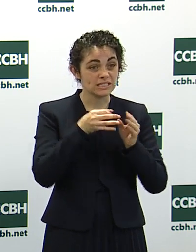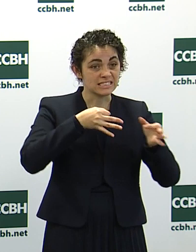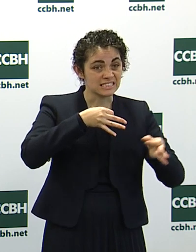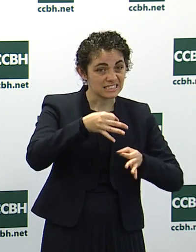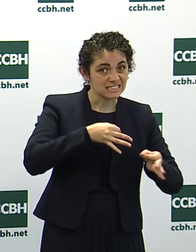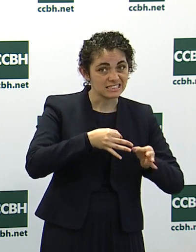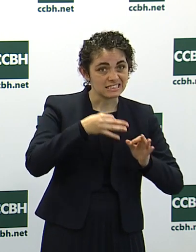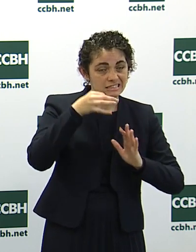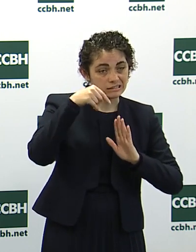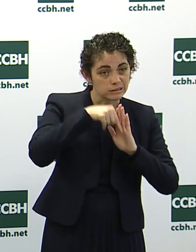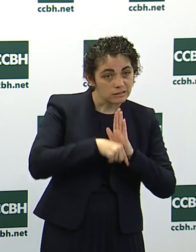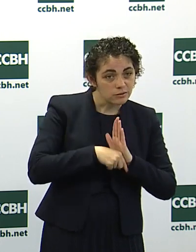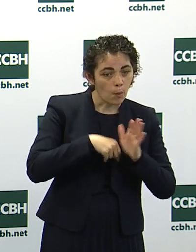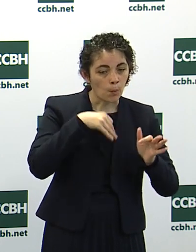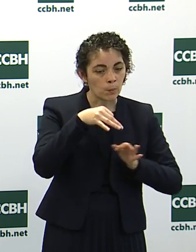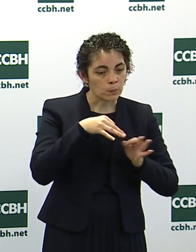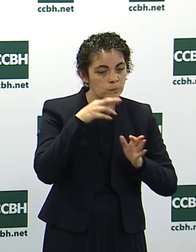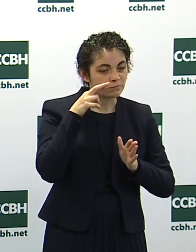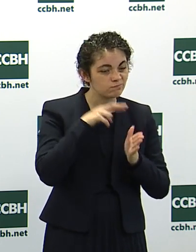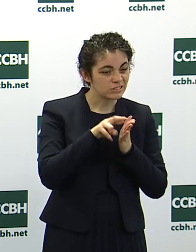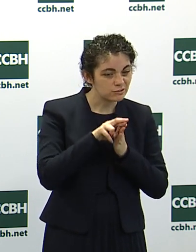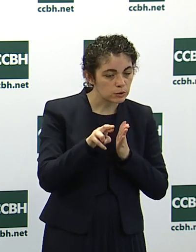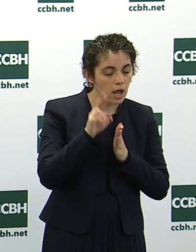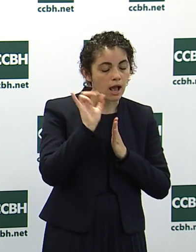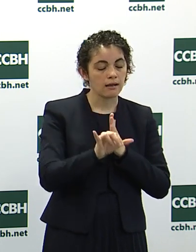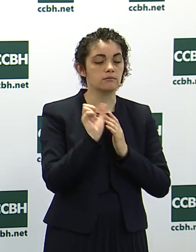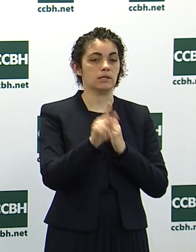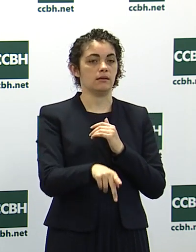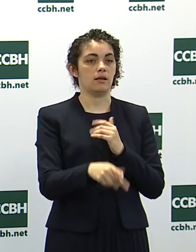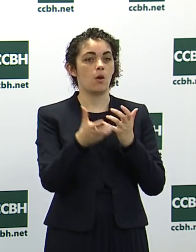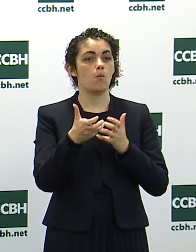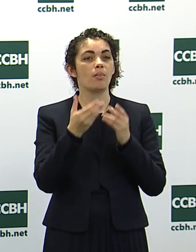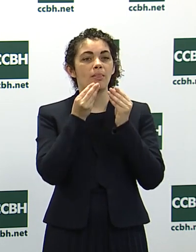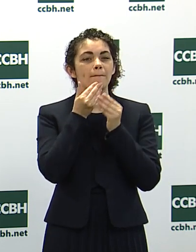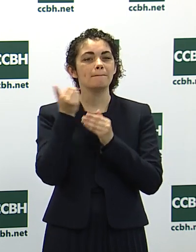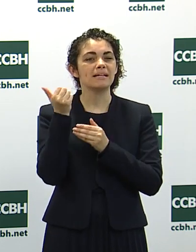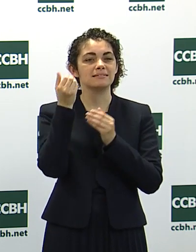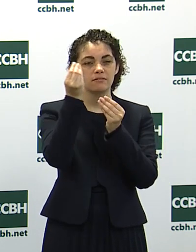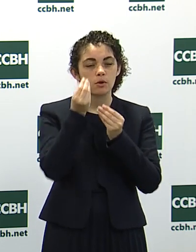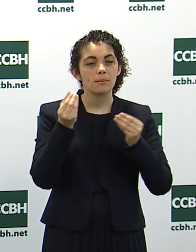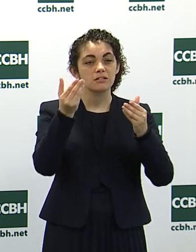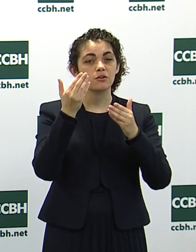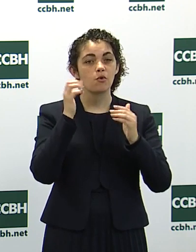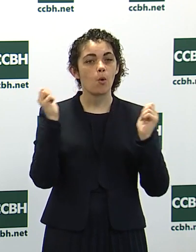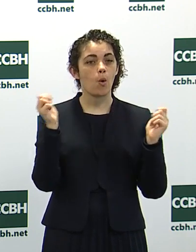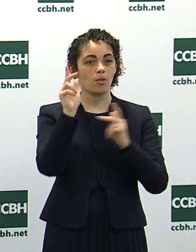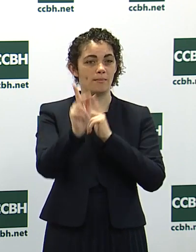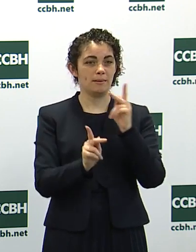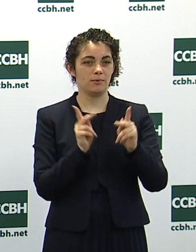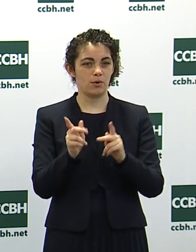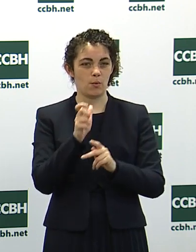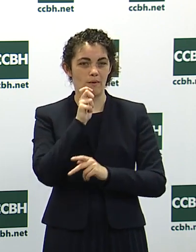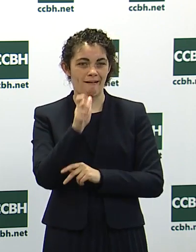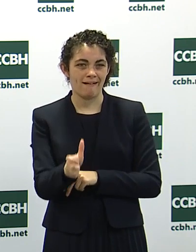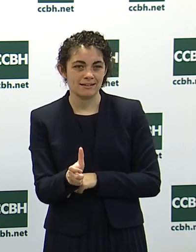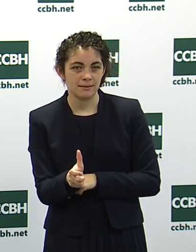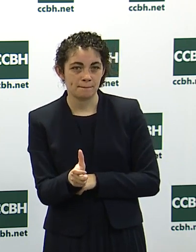out. But as we do know, I want to give you the best information for the public so that we're not